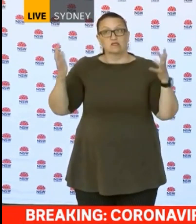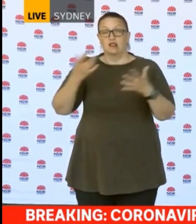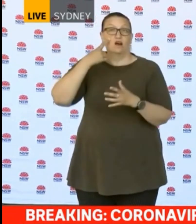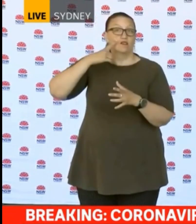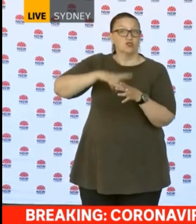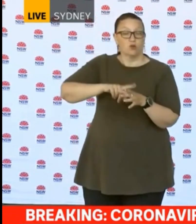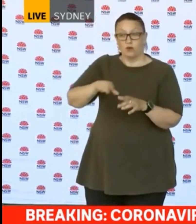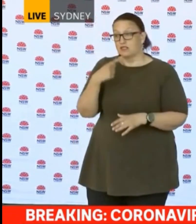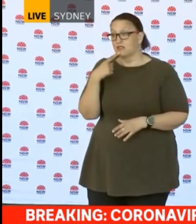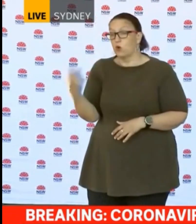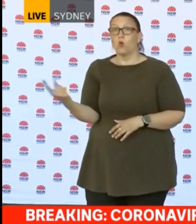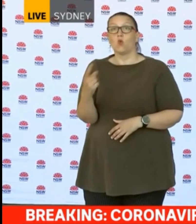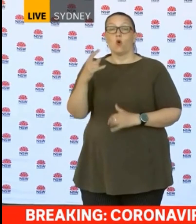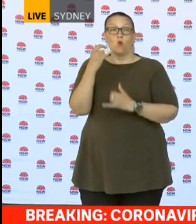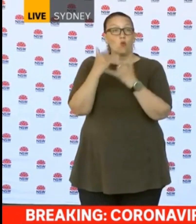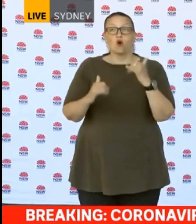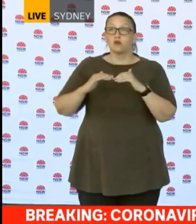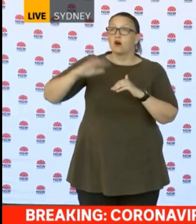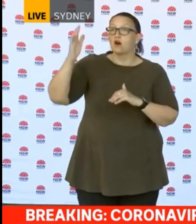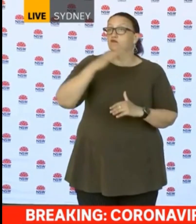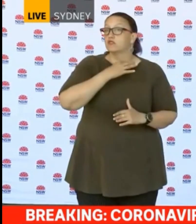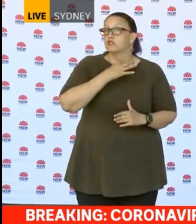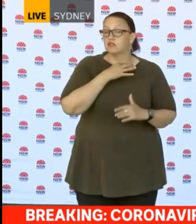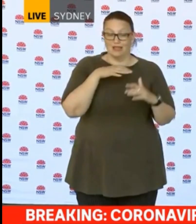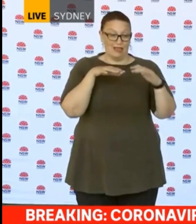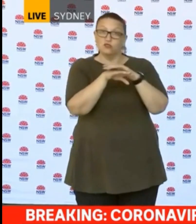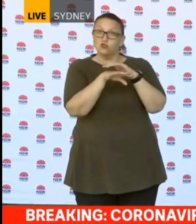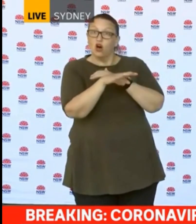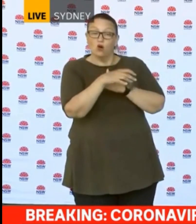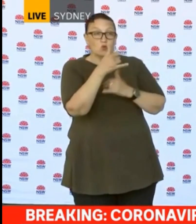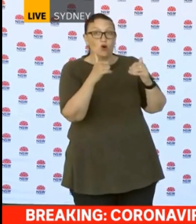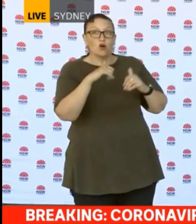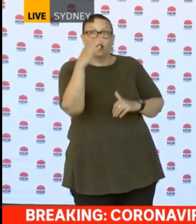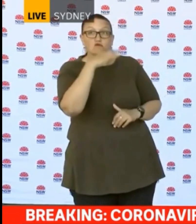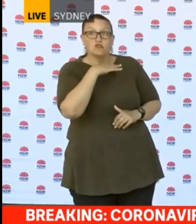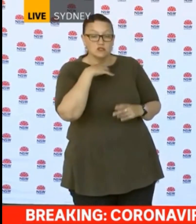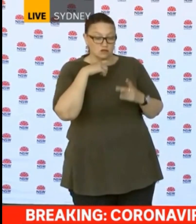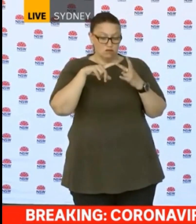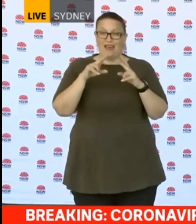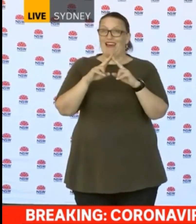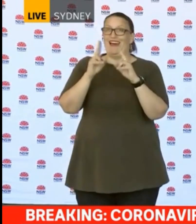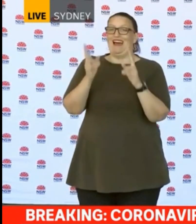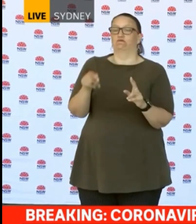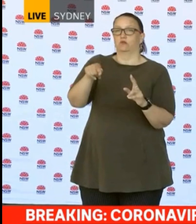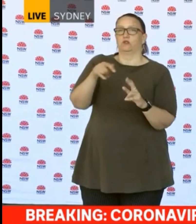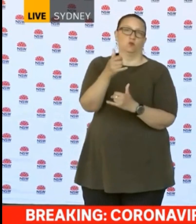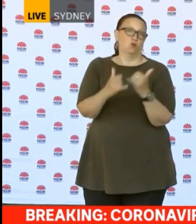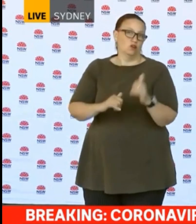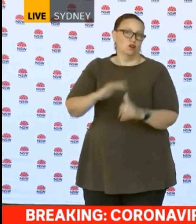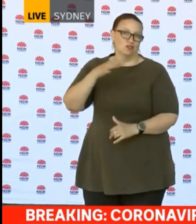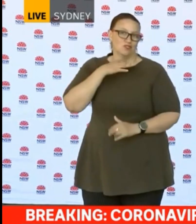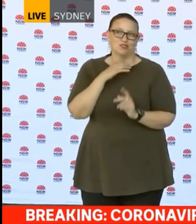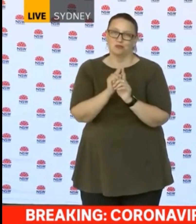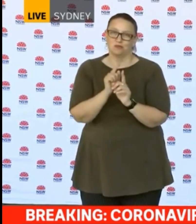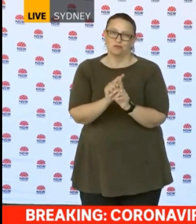public realises that those venues indoors, in households, are often the highest risk. So that clearly played into our